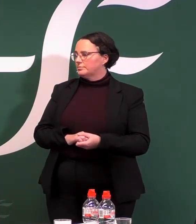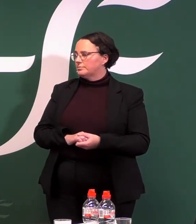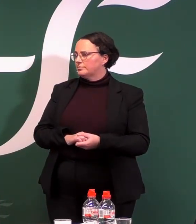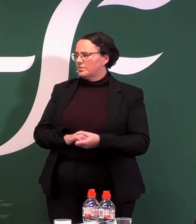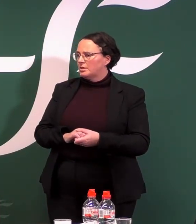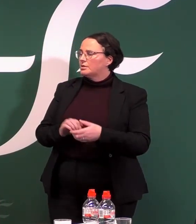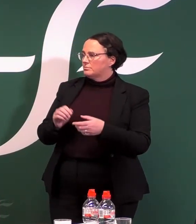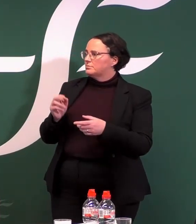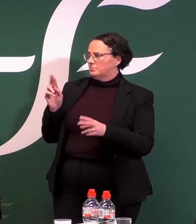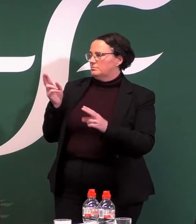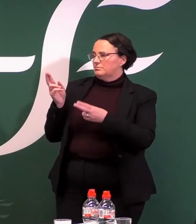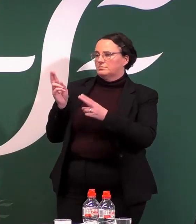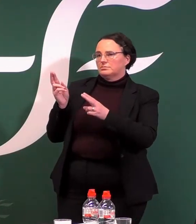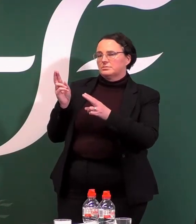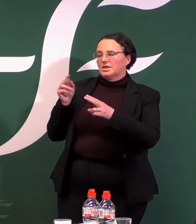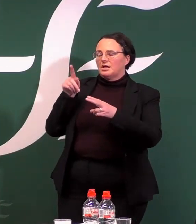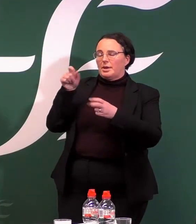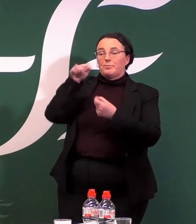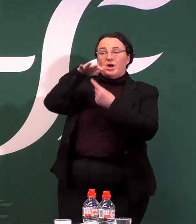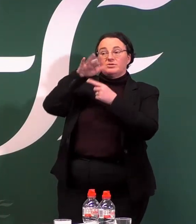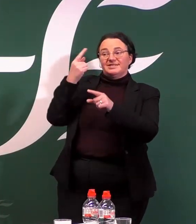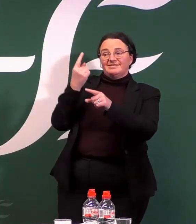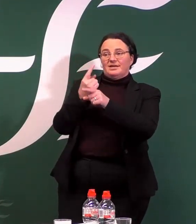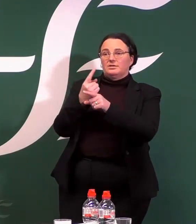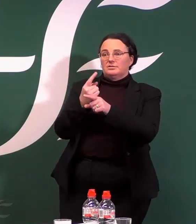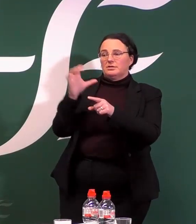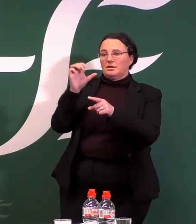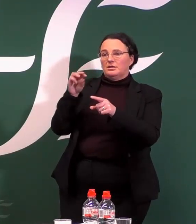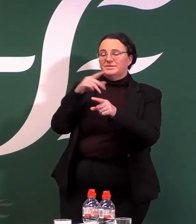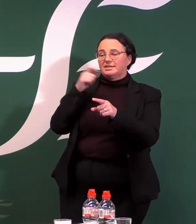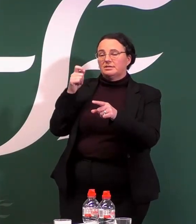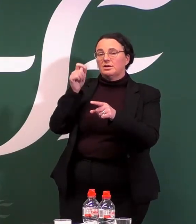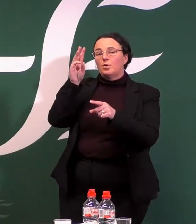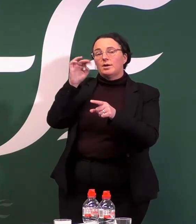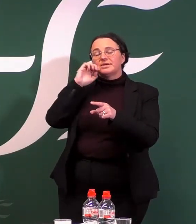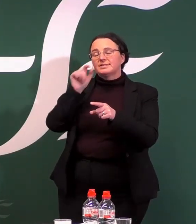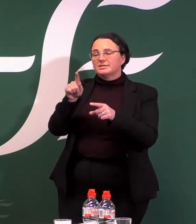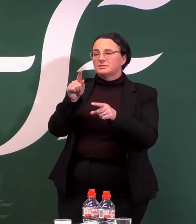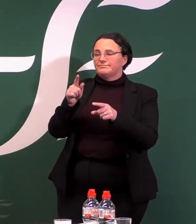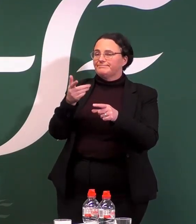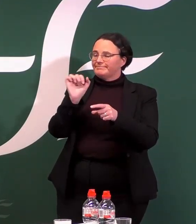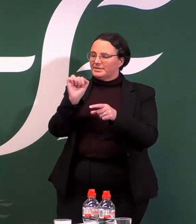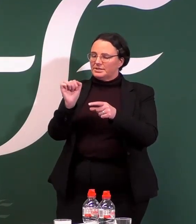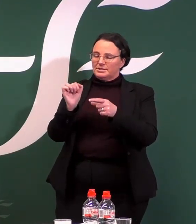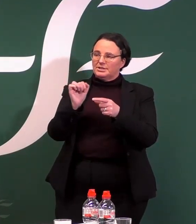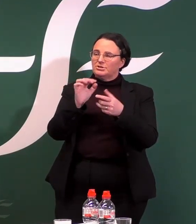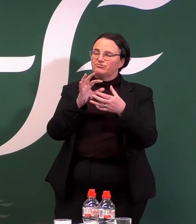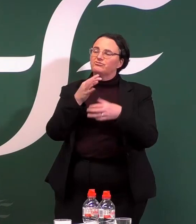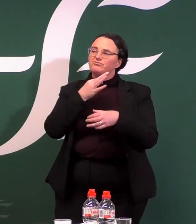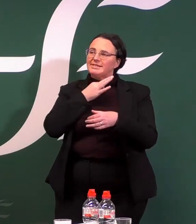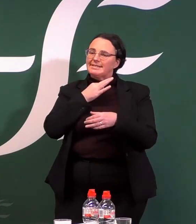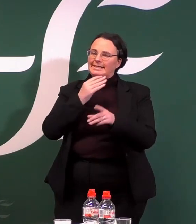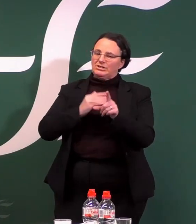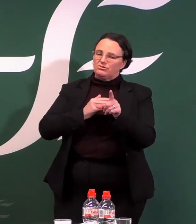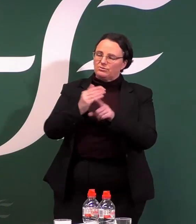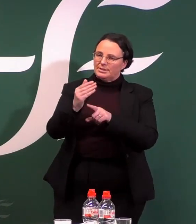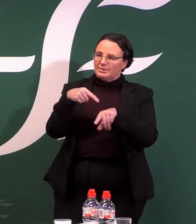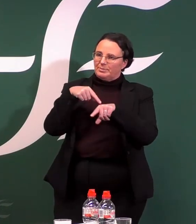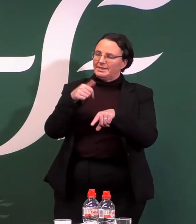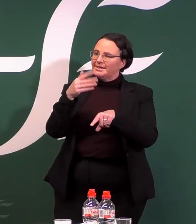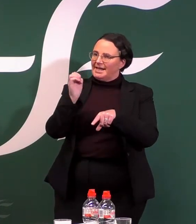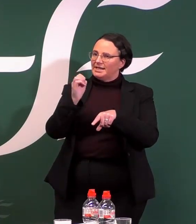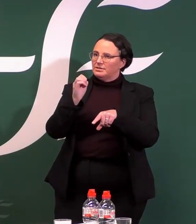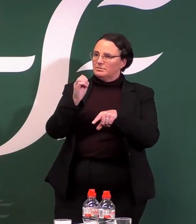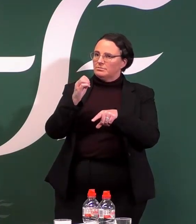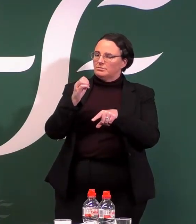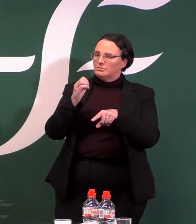Yes, sir. Yeah, I was going to say that the priority is there because of the relative risk increases hugely with age. So rather